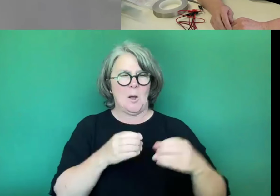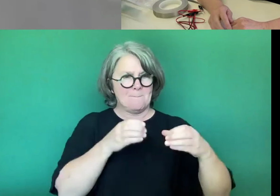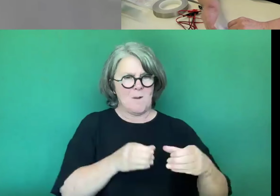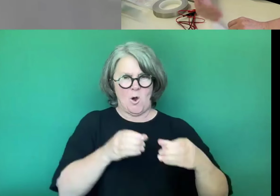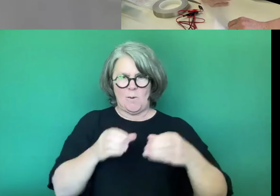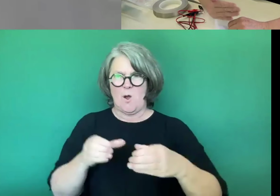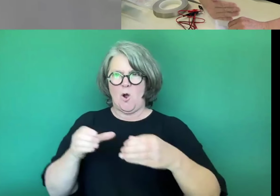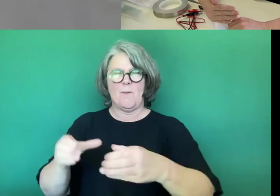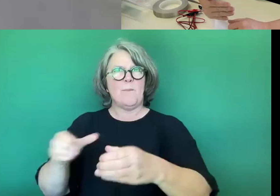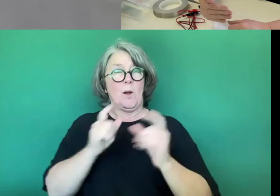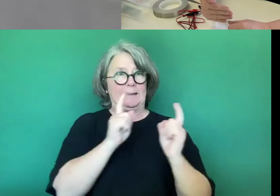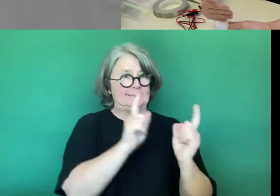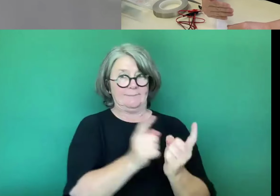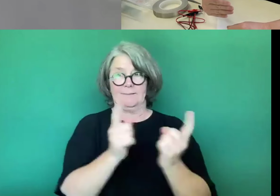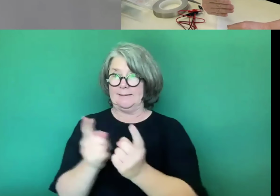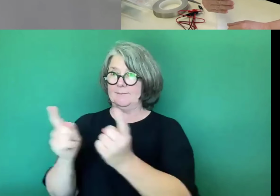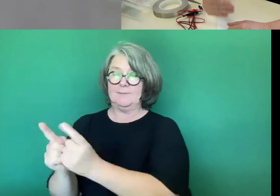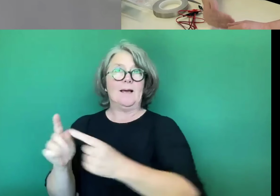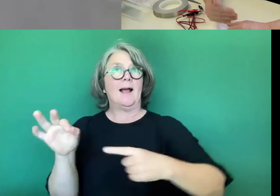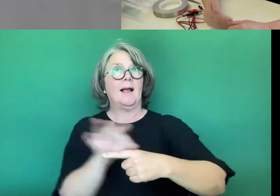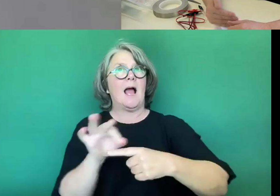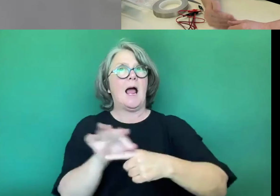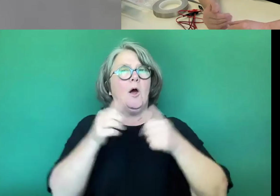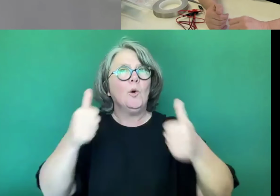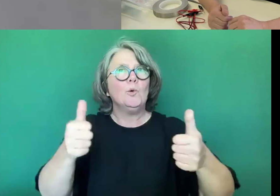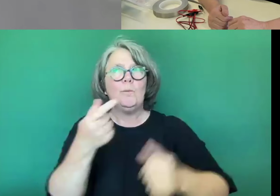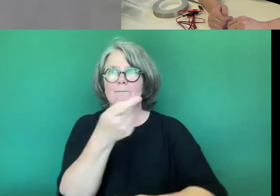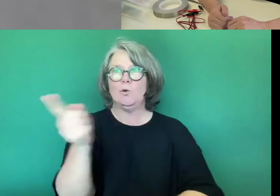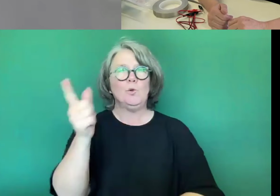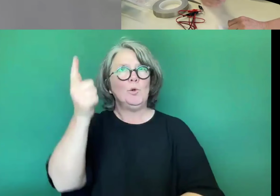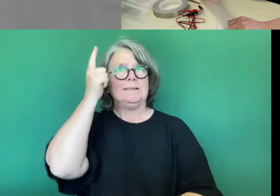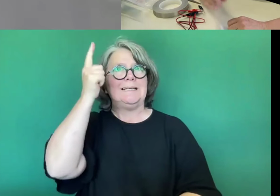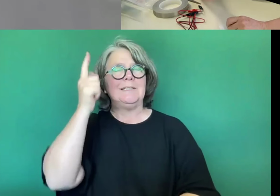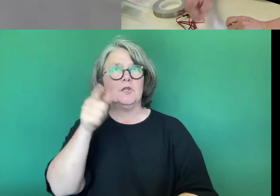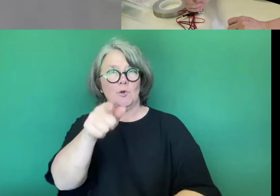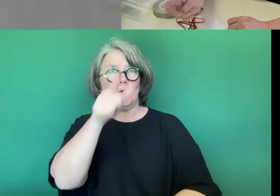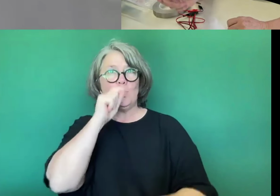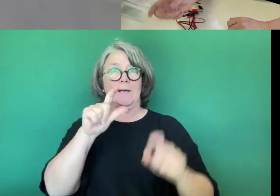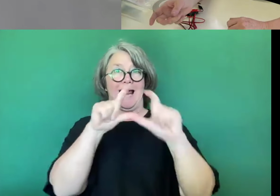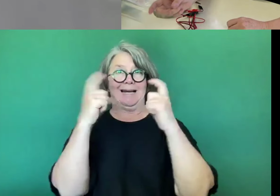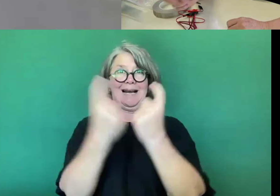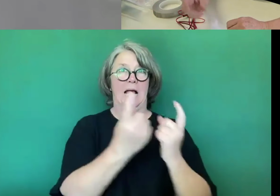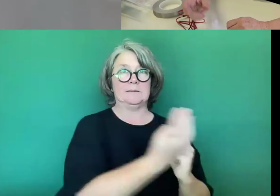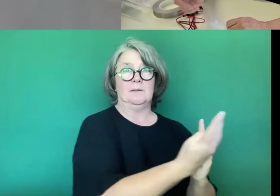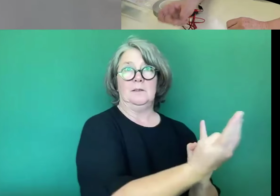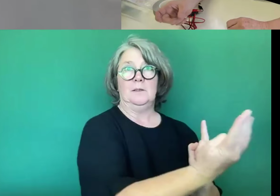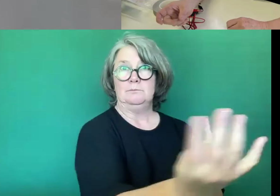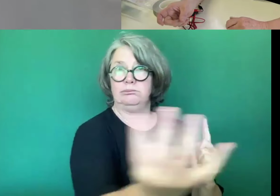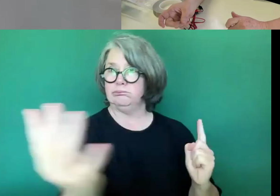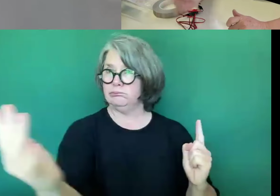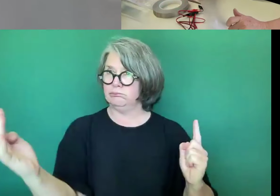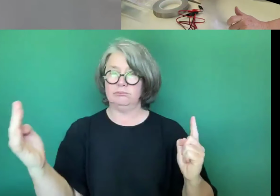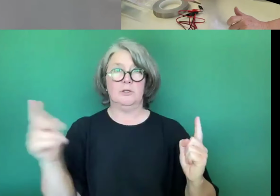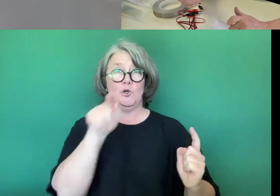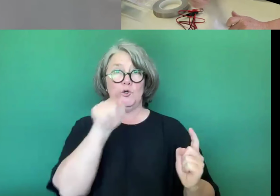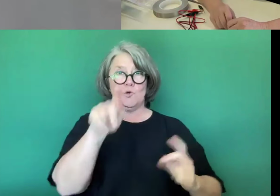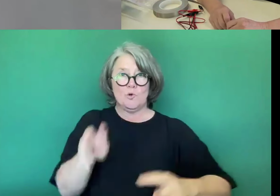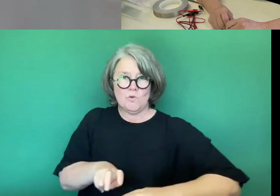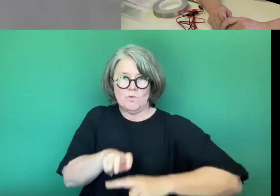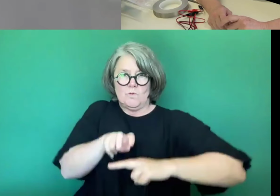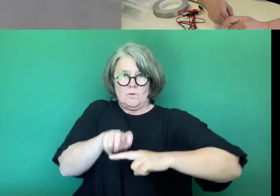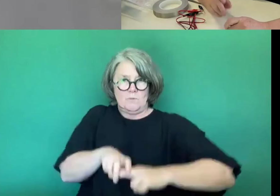color coding, what you can do is you can actually sit at the front of the classroom. If you get all the students to make them in the same colors, you can